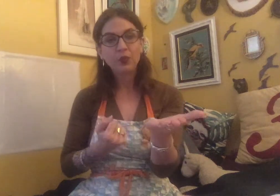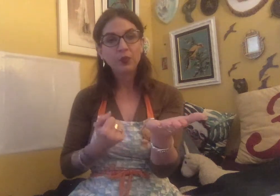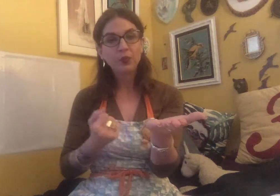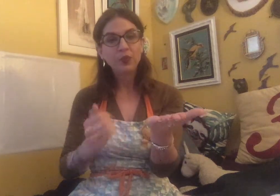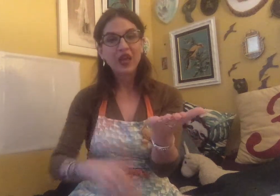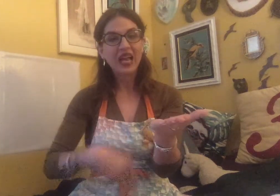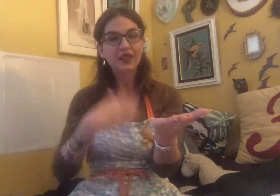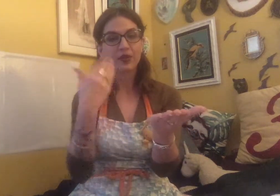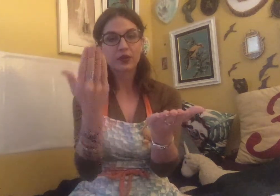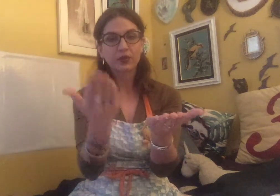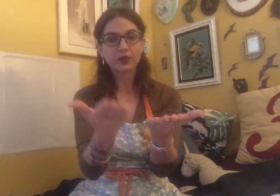Add the